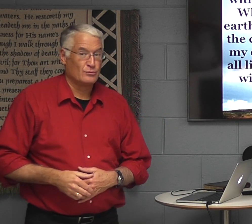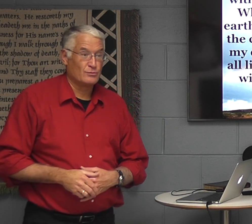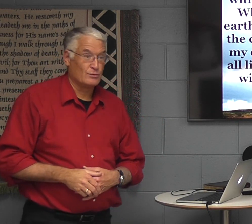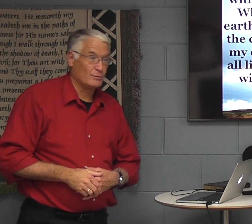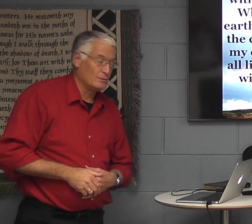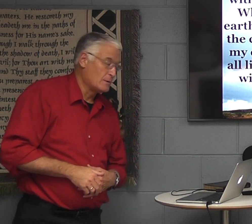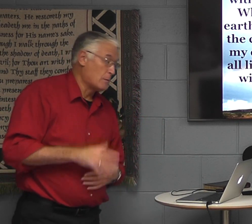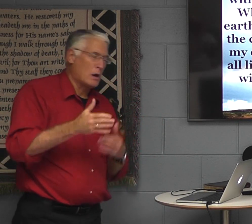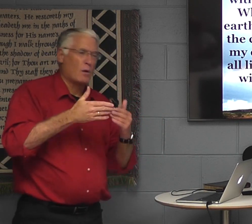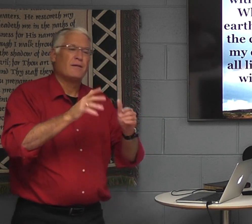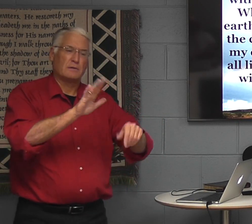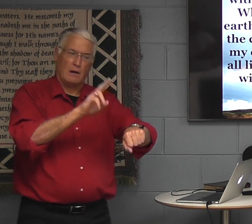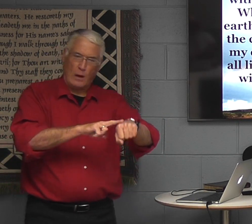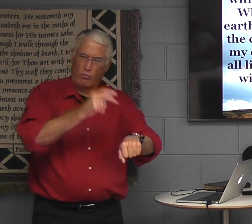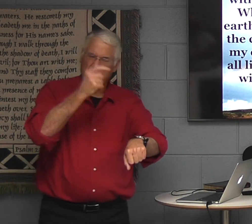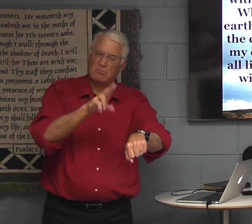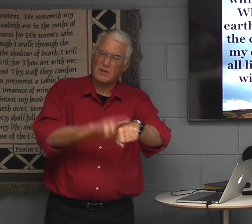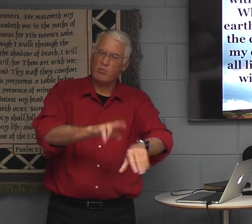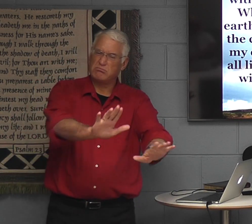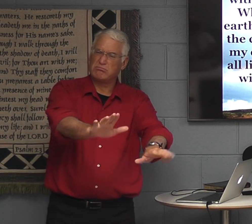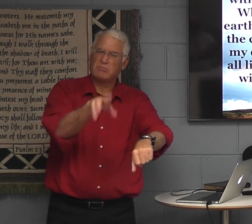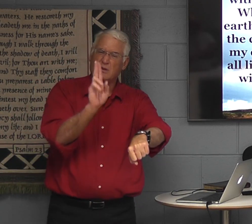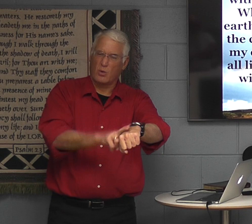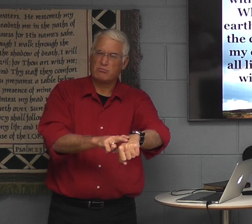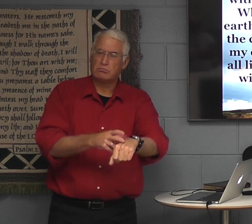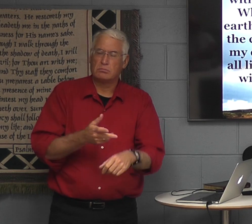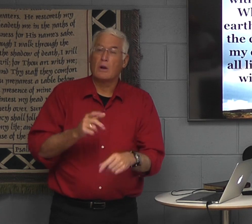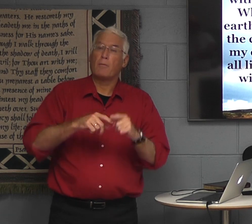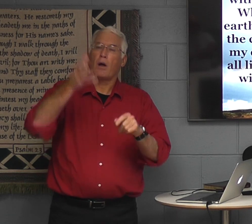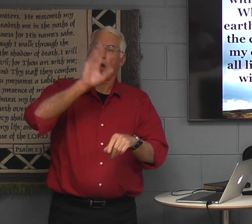prism. The white light has to be there.